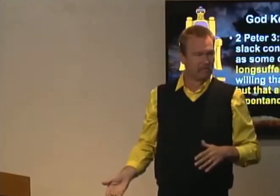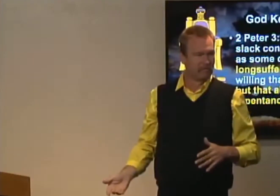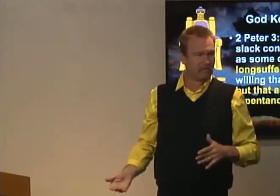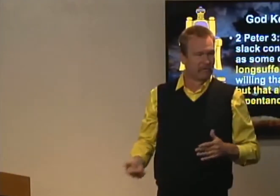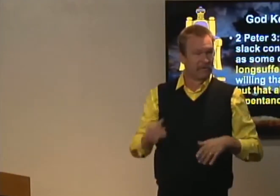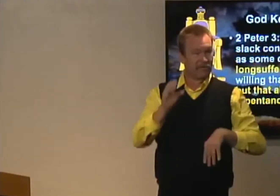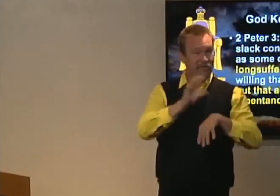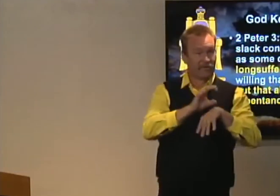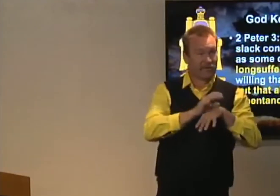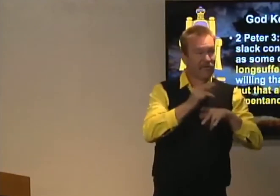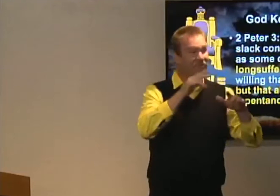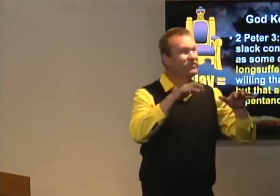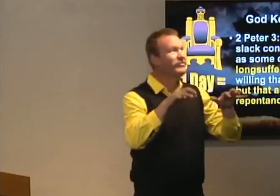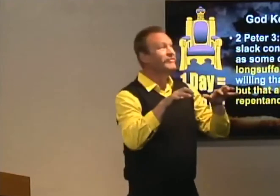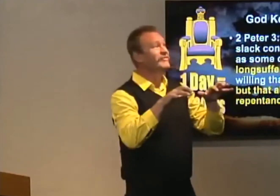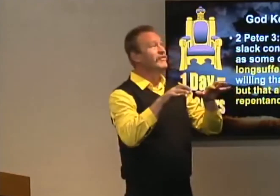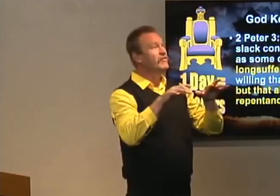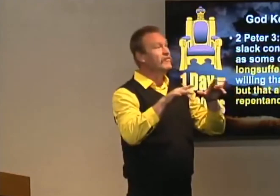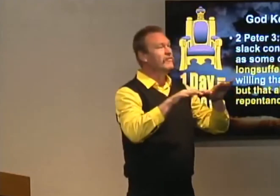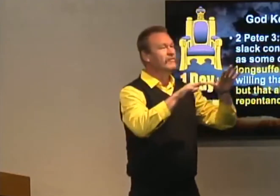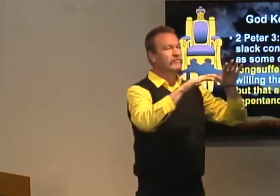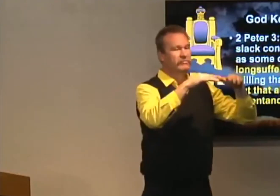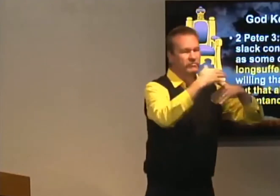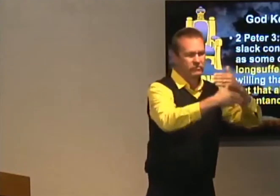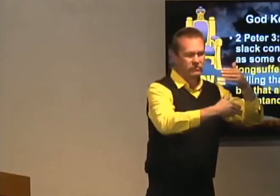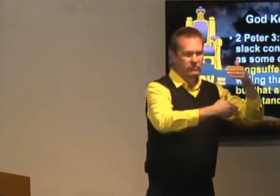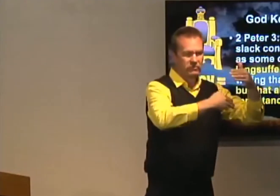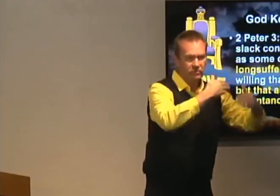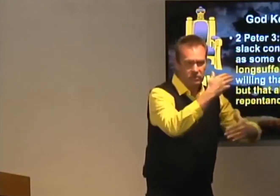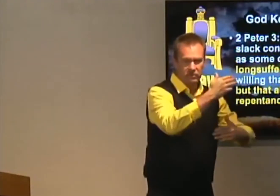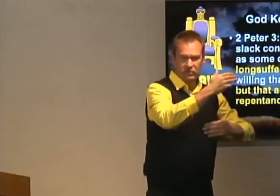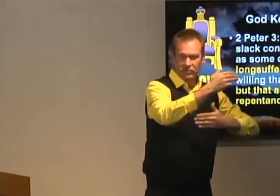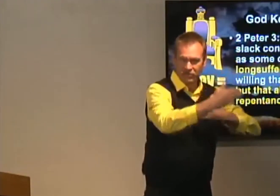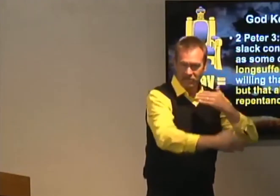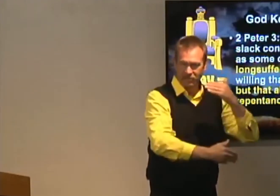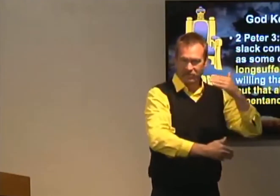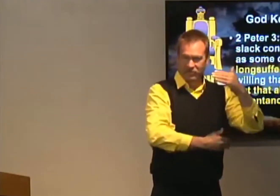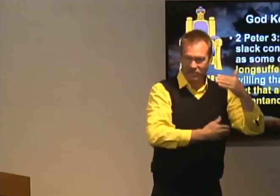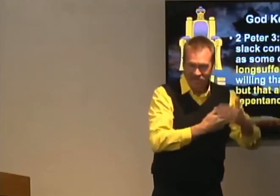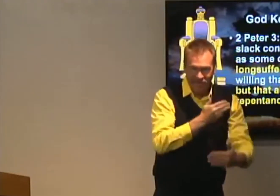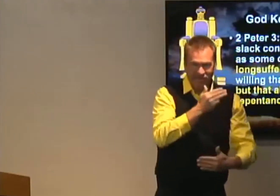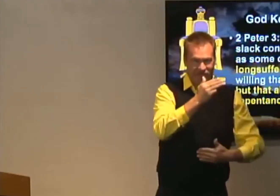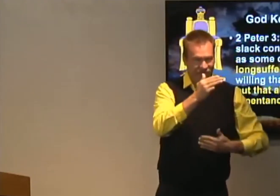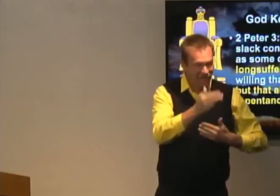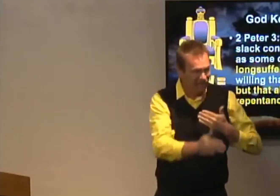followers passed away. And the next generation rose up. And the next generation. And the next. And the next. And the next.